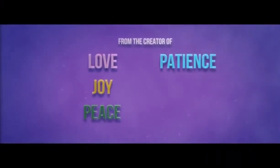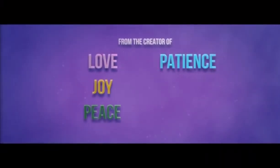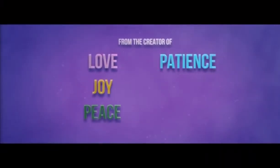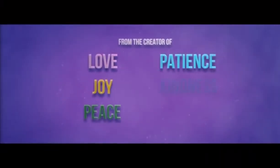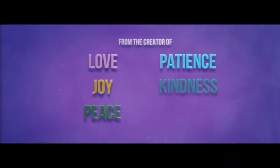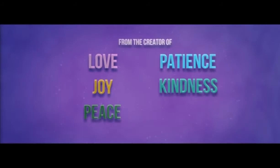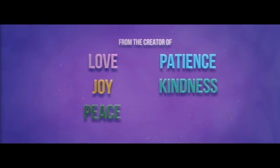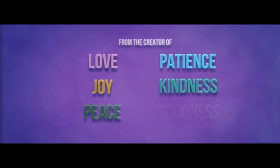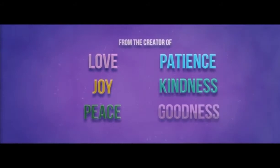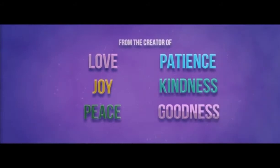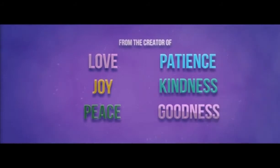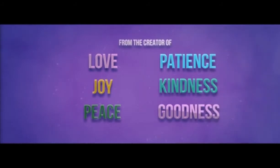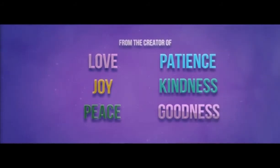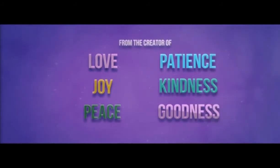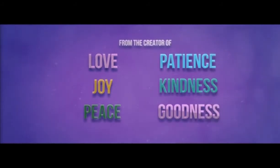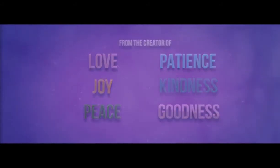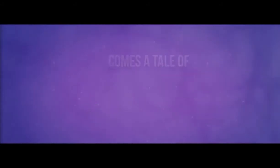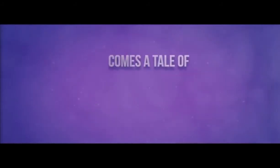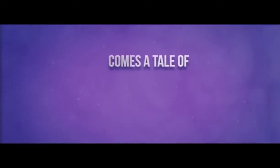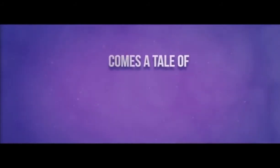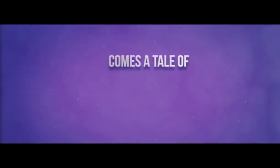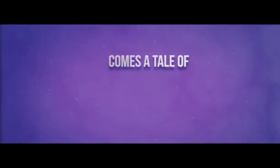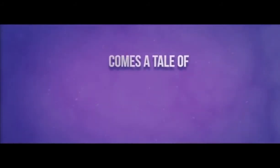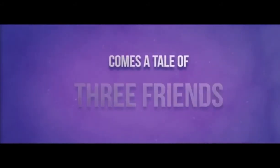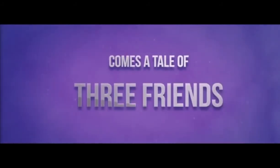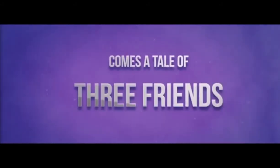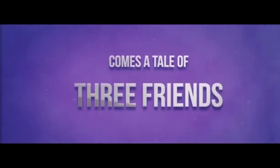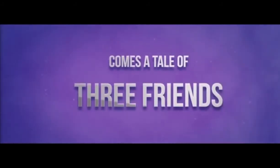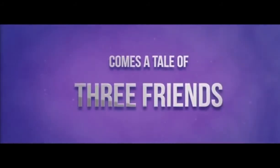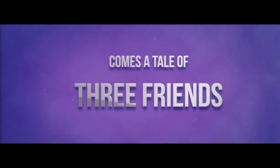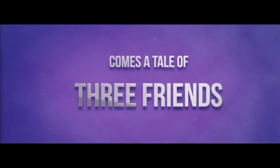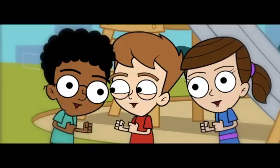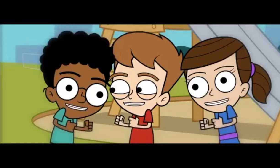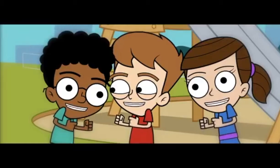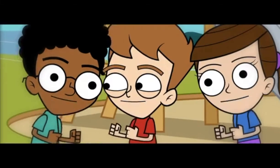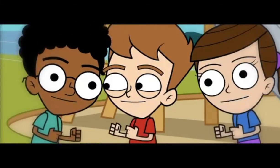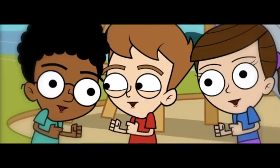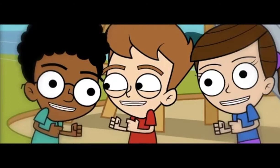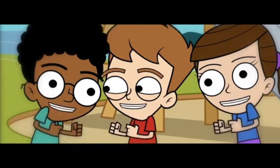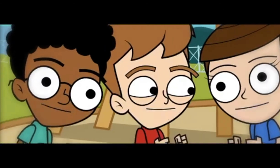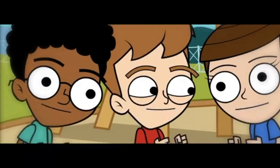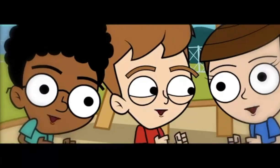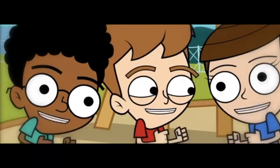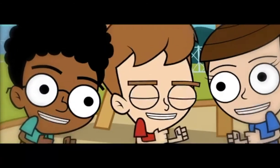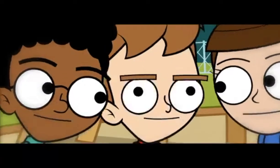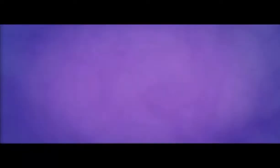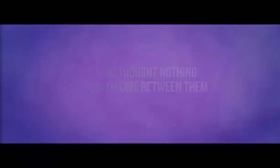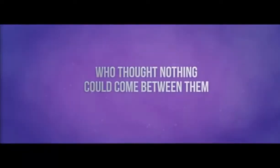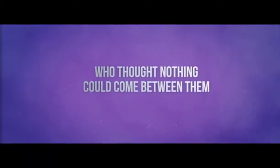patience, kindness, and goodness, comes a tale of three friends. Friendship, friendship, friendship. Who thought